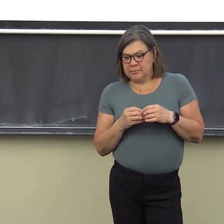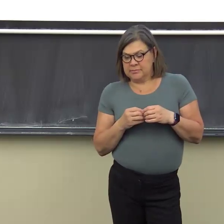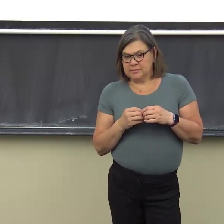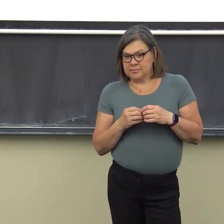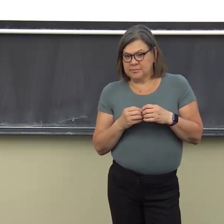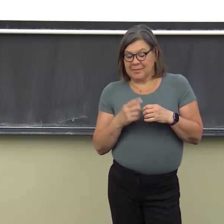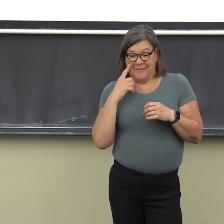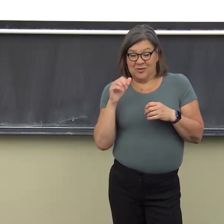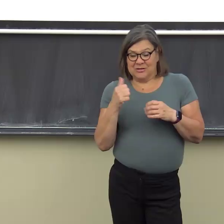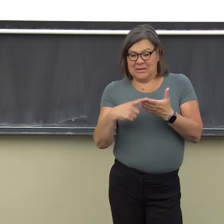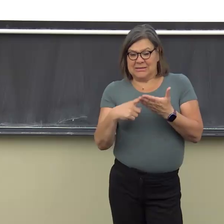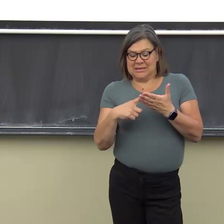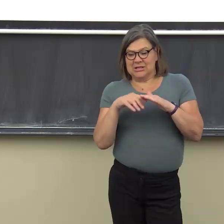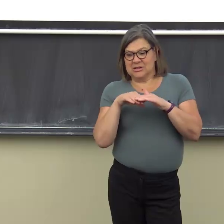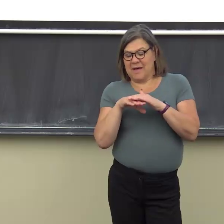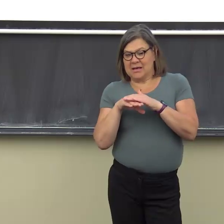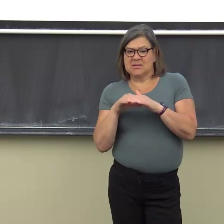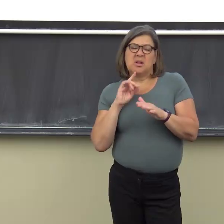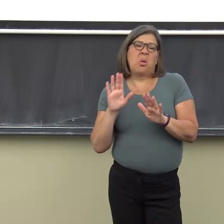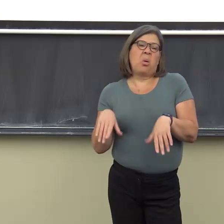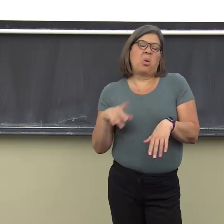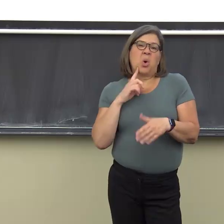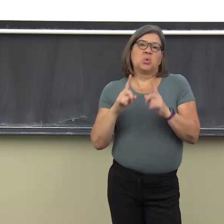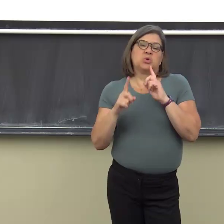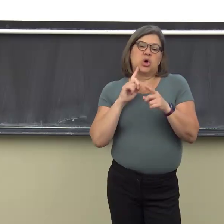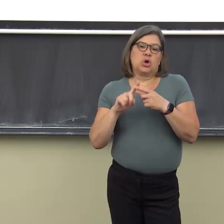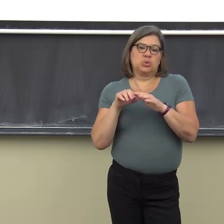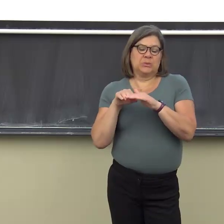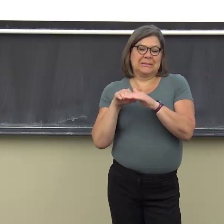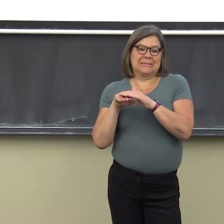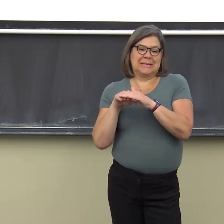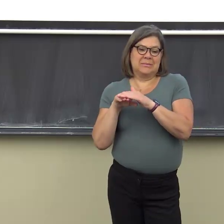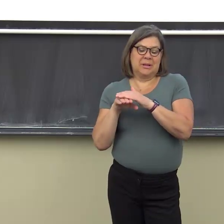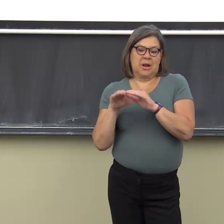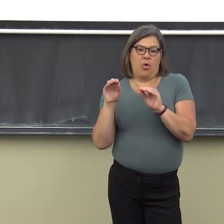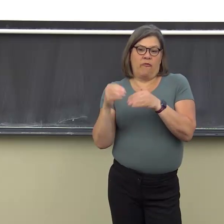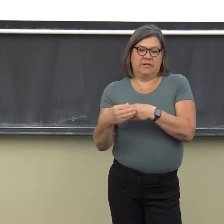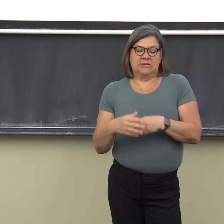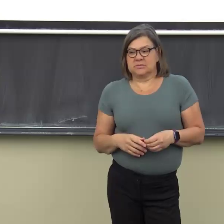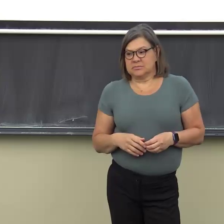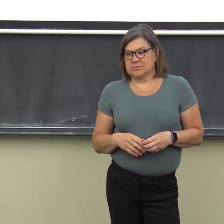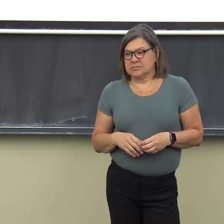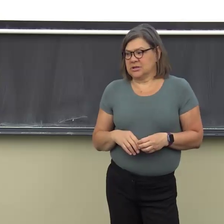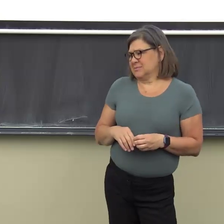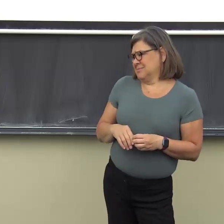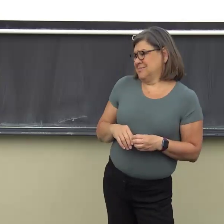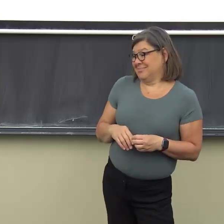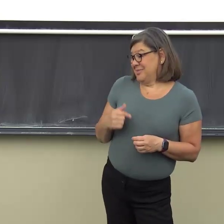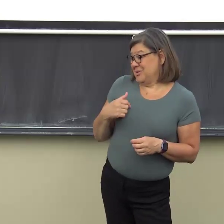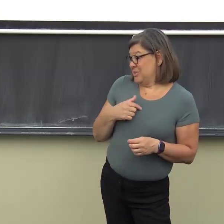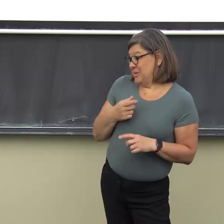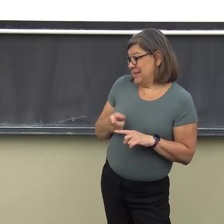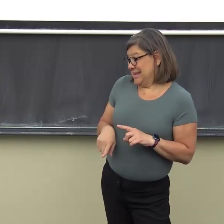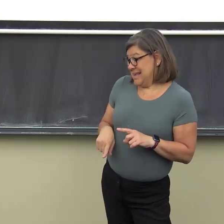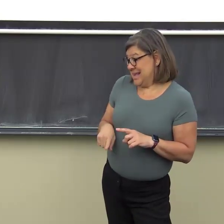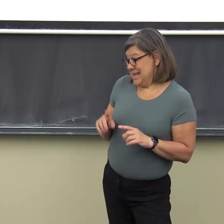of accessibility, it's like, oh, go talk to the accessibility office. And it's like, we can't expect